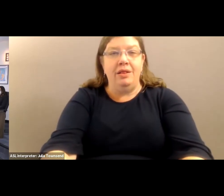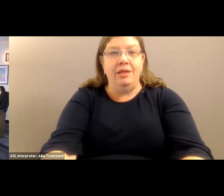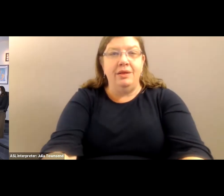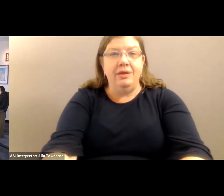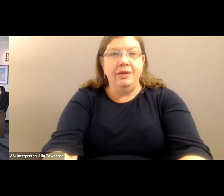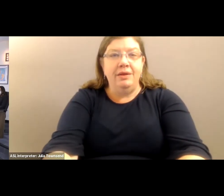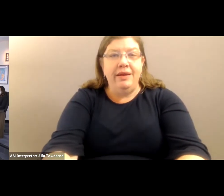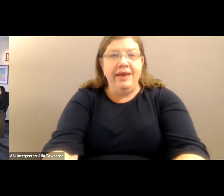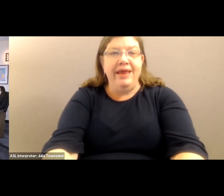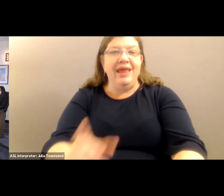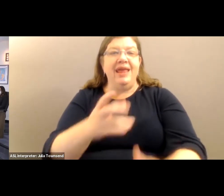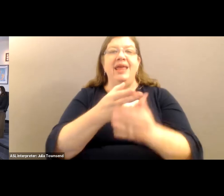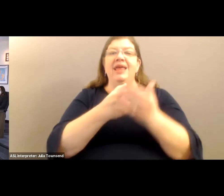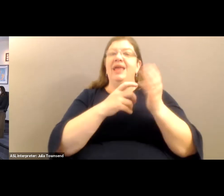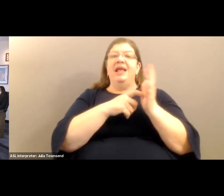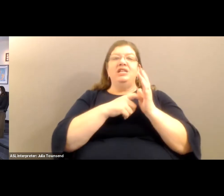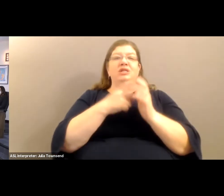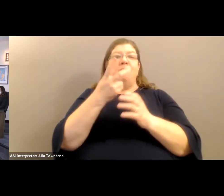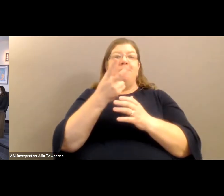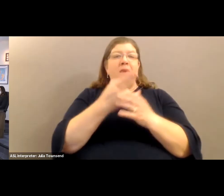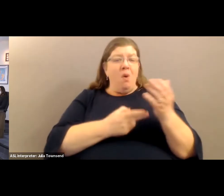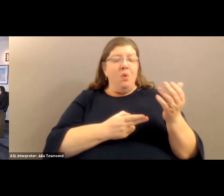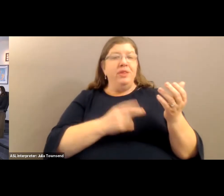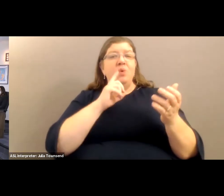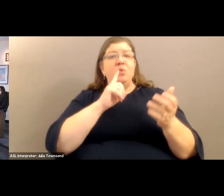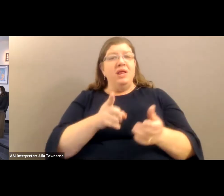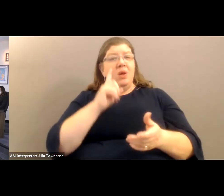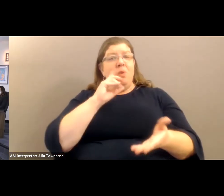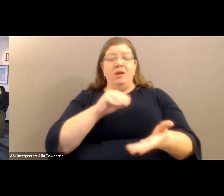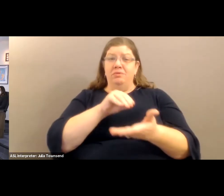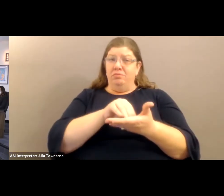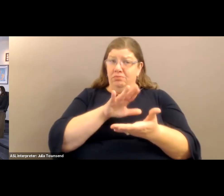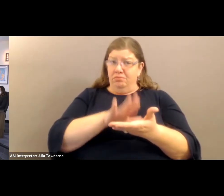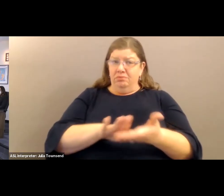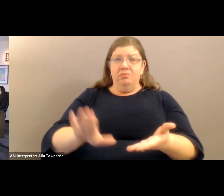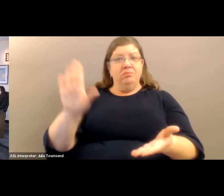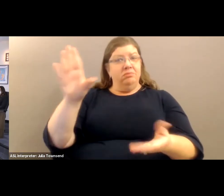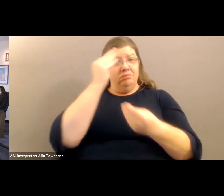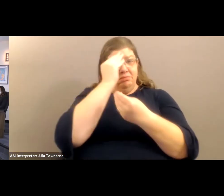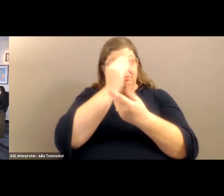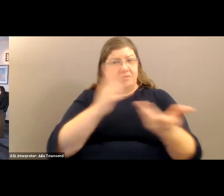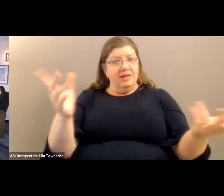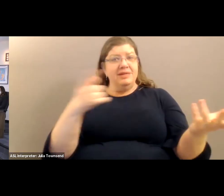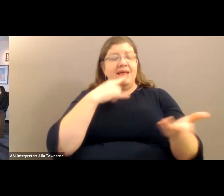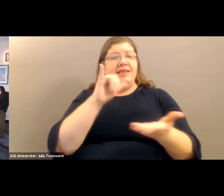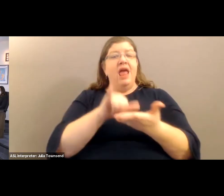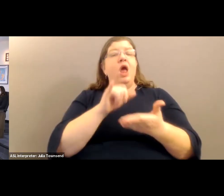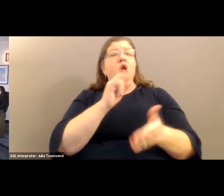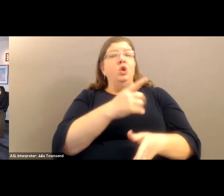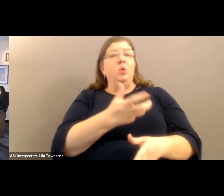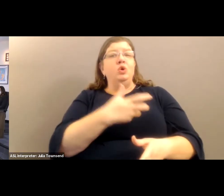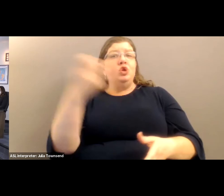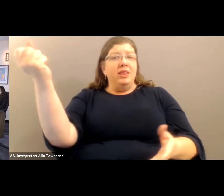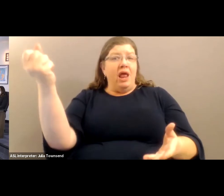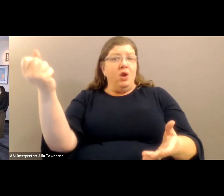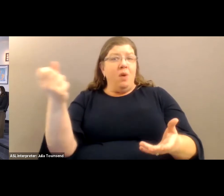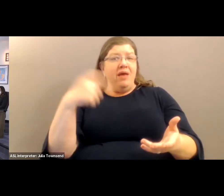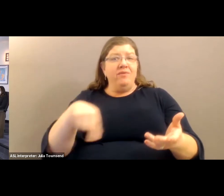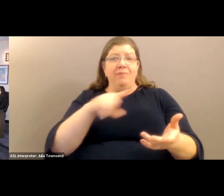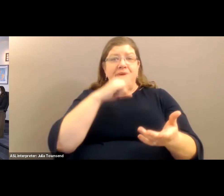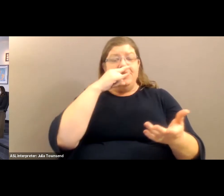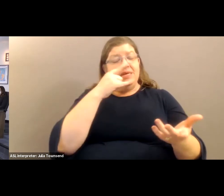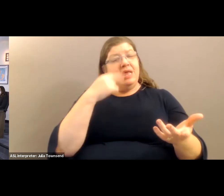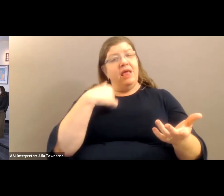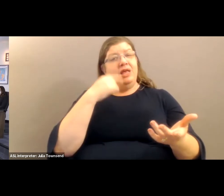both. It's both. And I really wanted to go on record as saying that. You took that away from these kids. And I